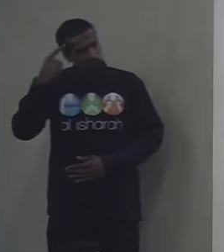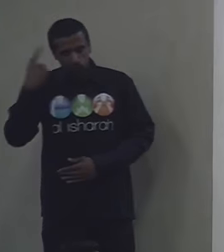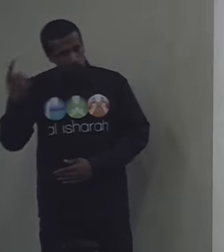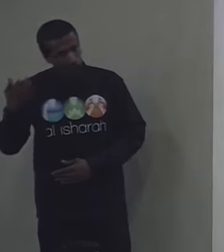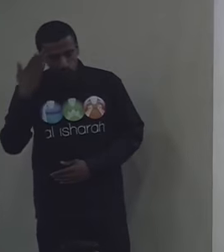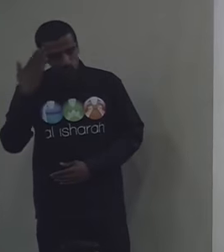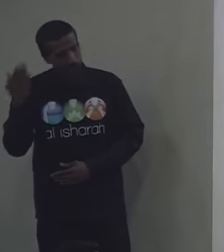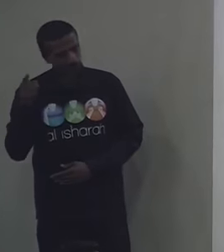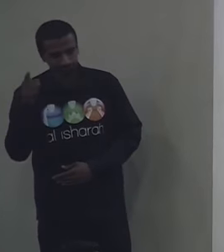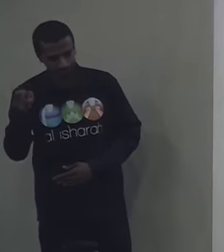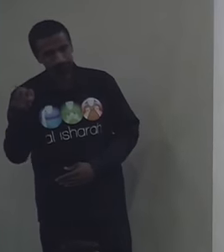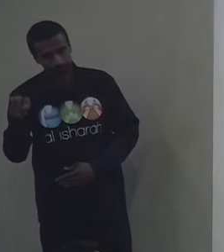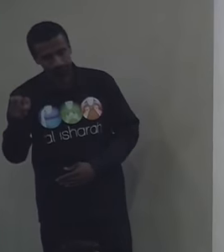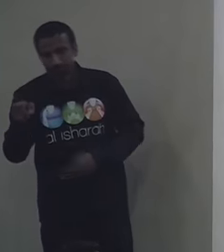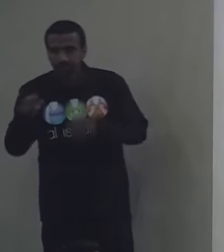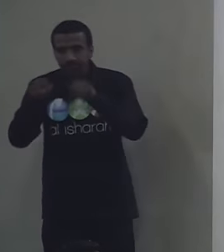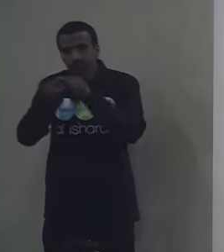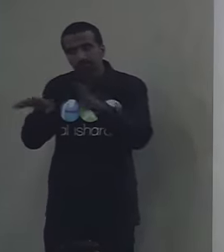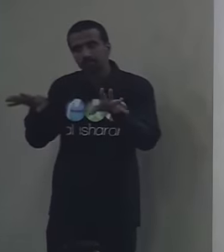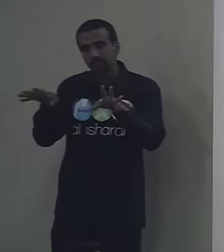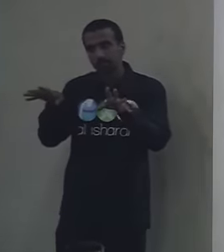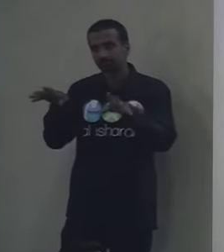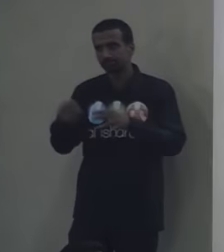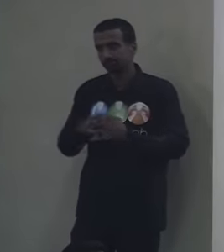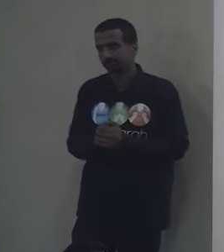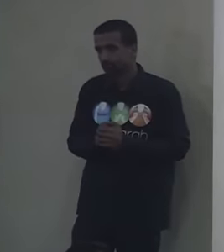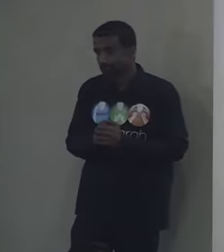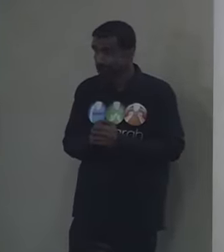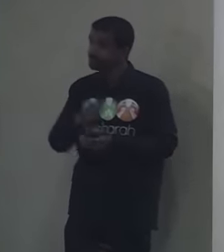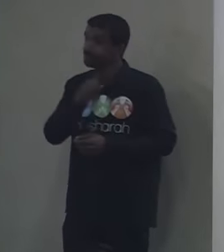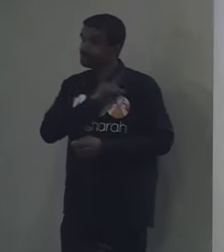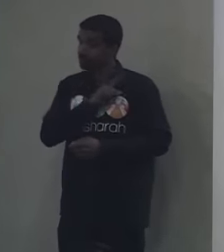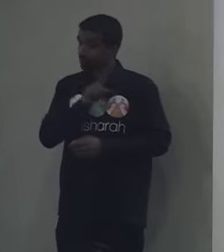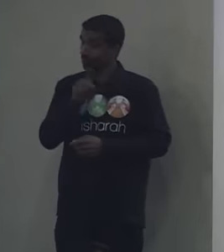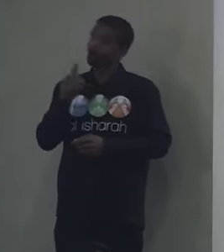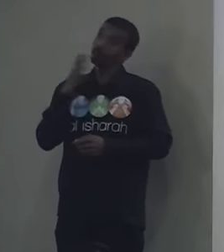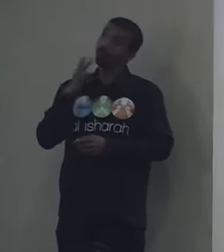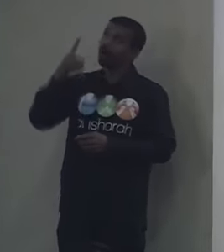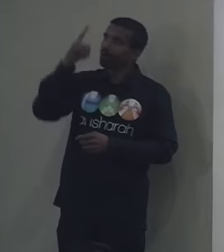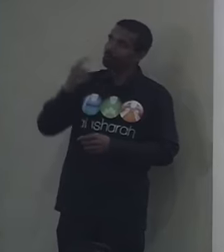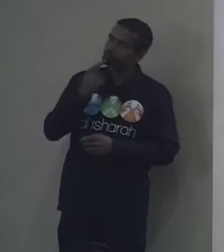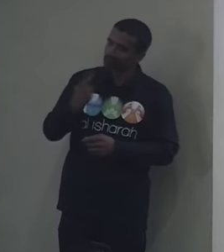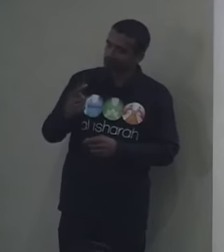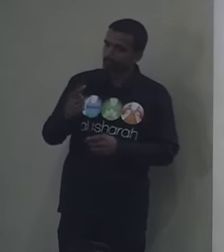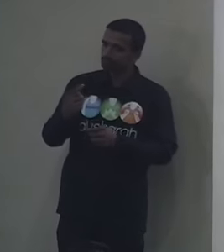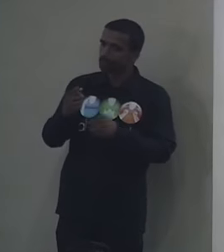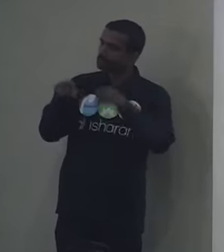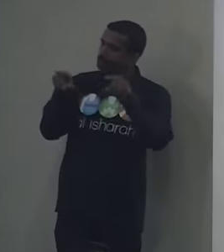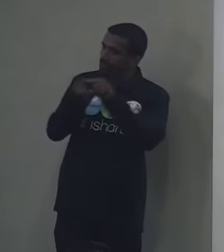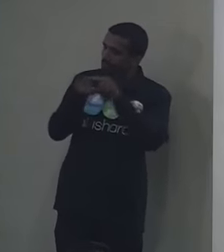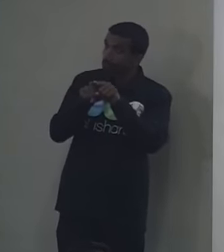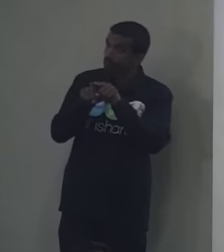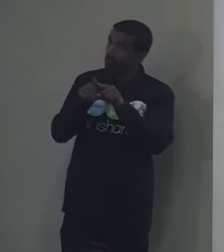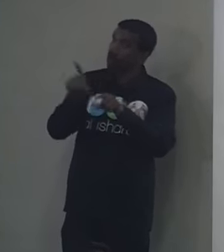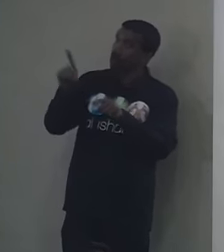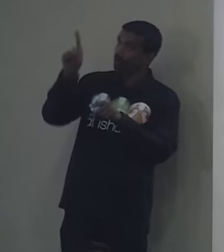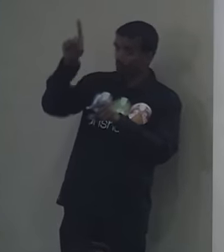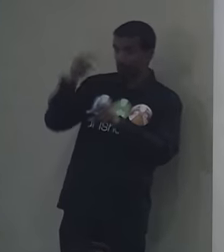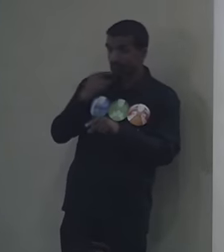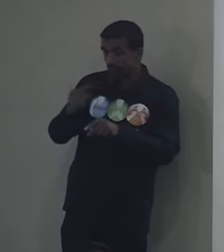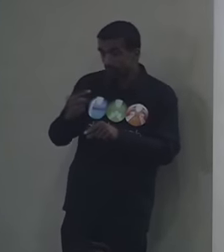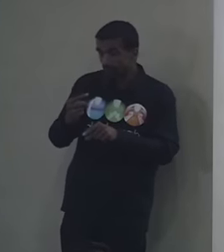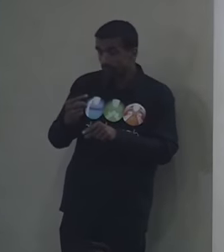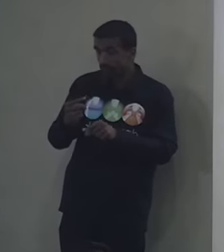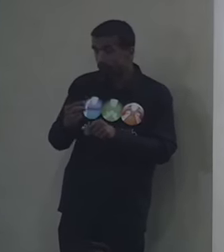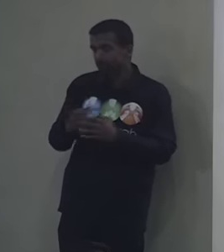that's the kalla. This is why it's, you know, kalla lizzajar wal ibtal. It's actually for the scolding. You